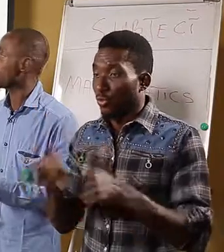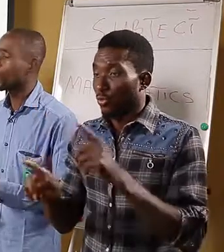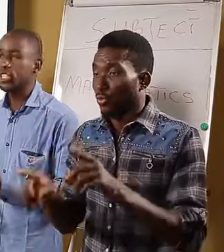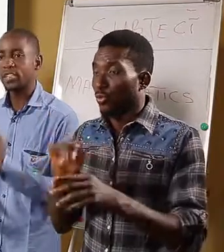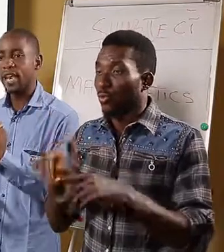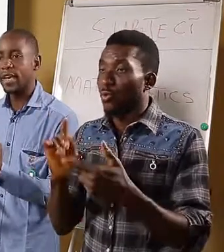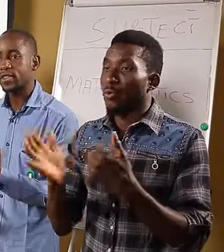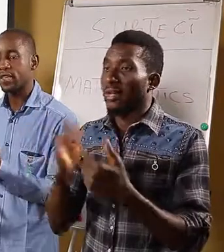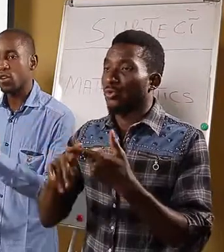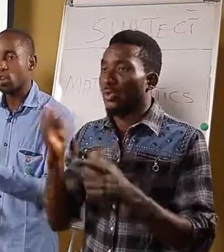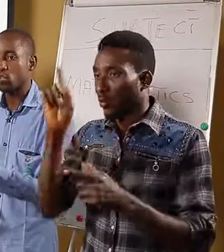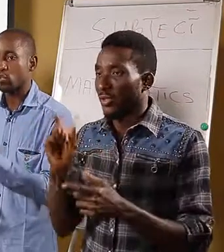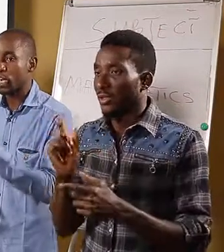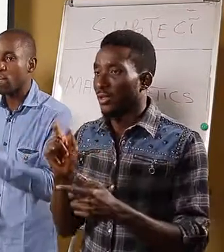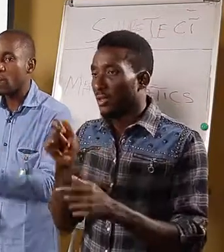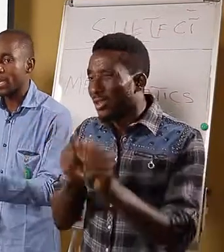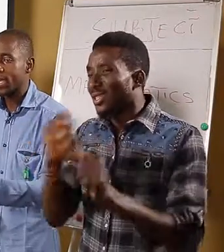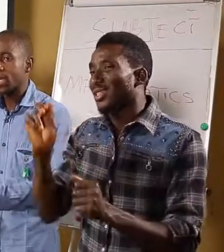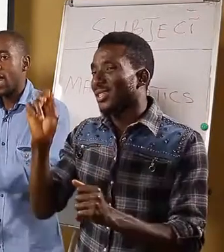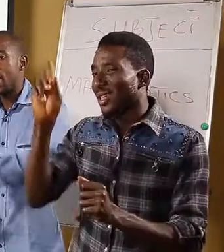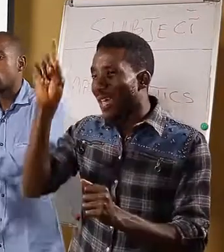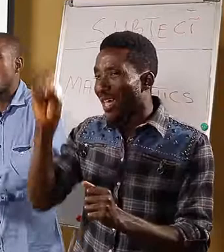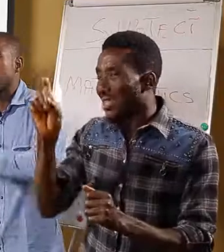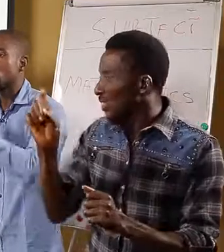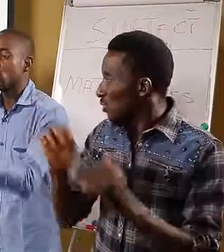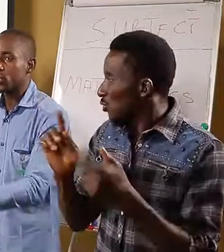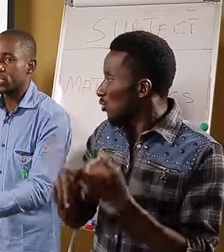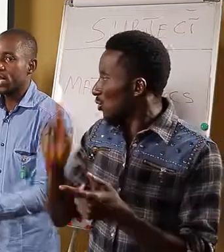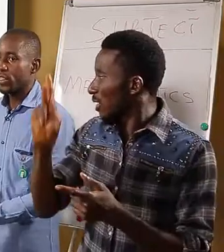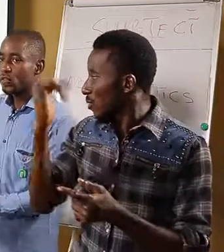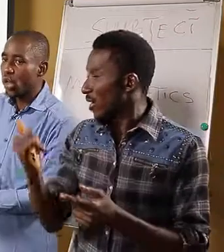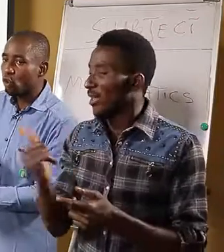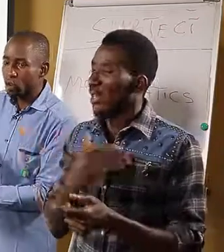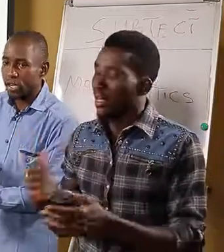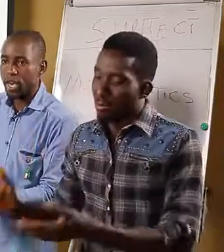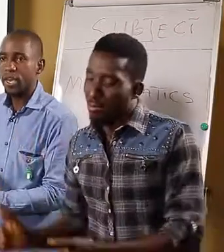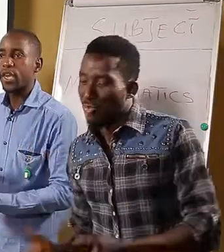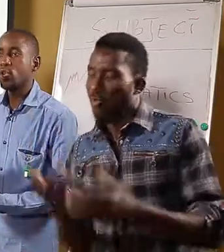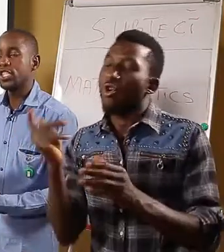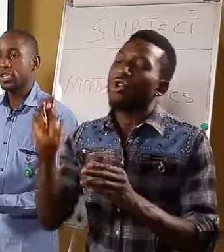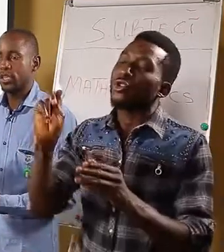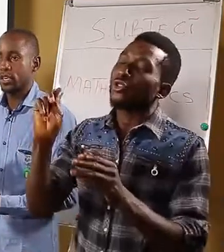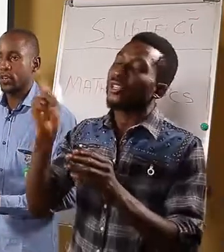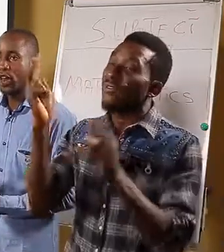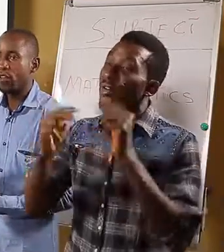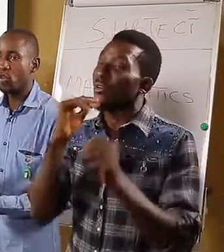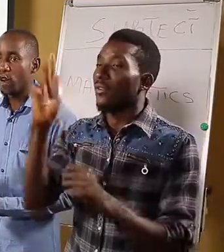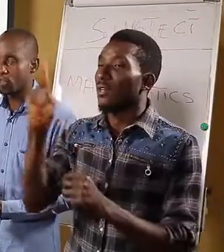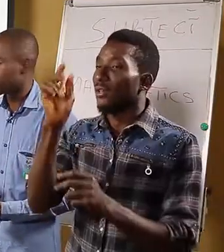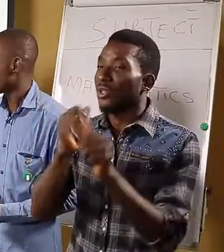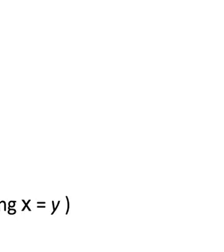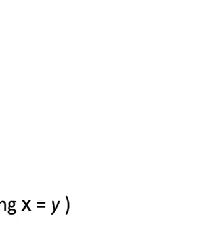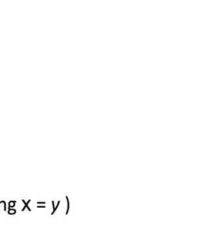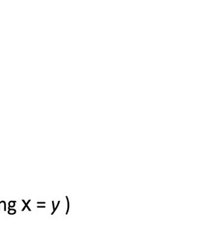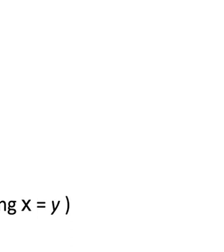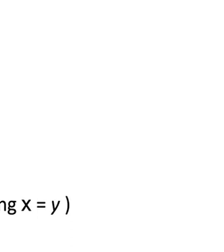first equation, which is x equals to ky, and substitute the value of k, which is 5 over